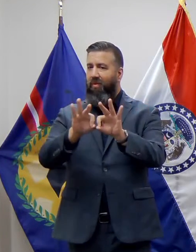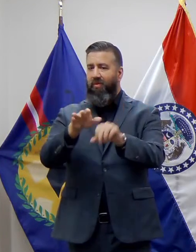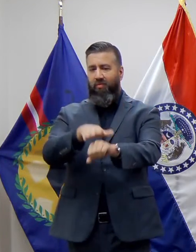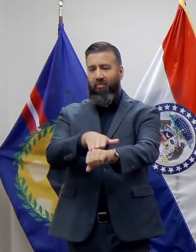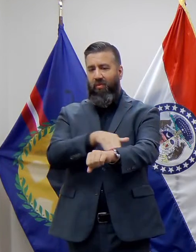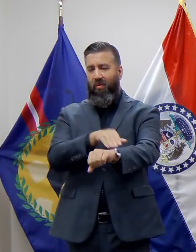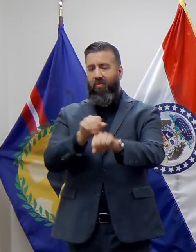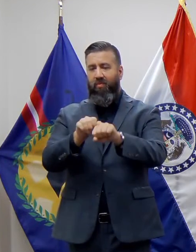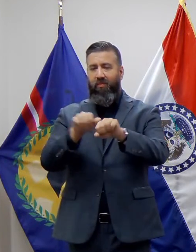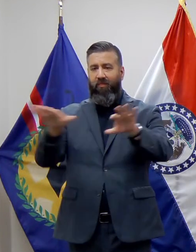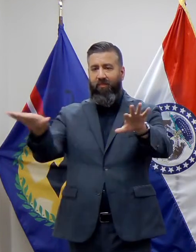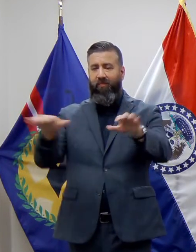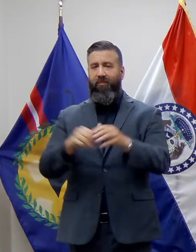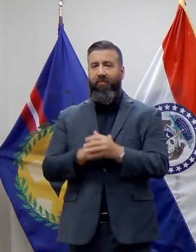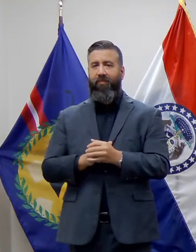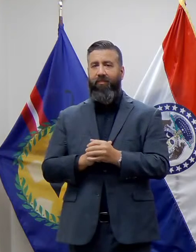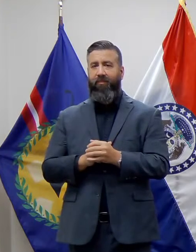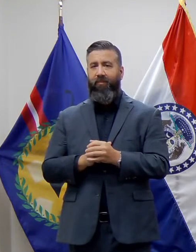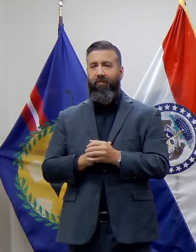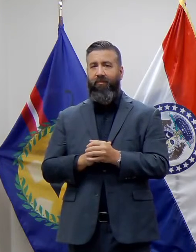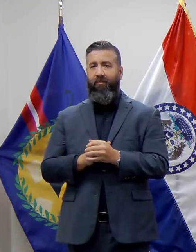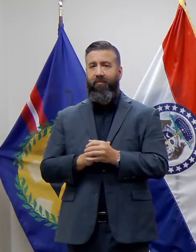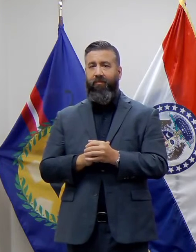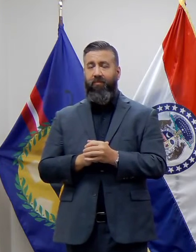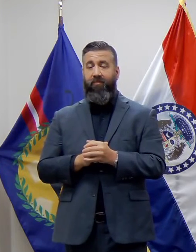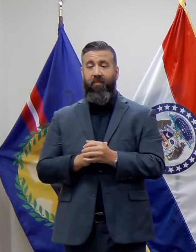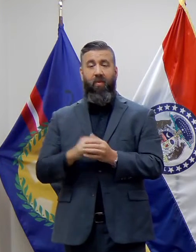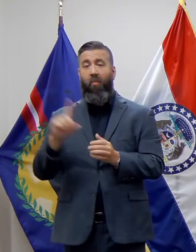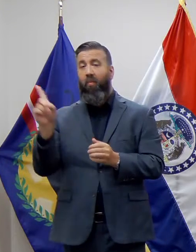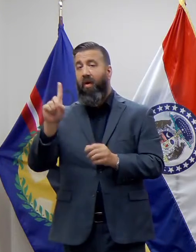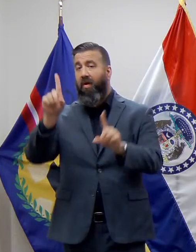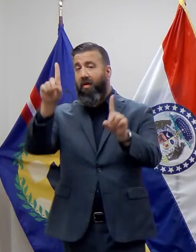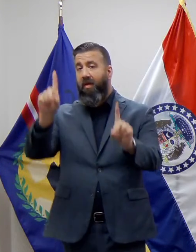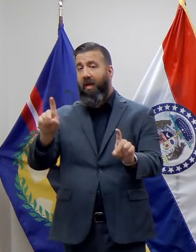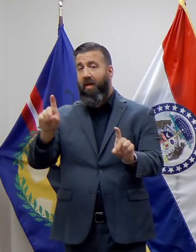to find a convenient site for a free test, visit revivestl.com.